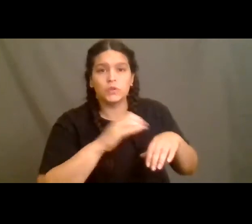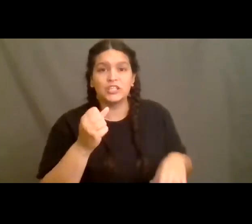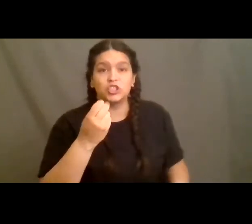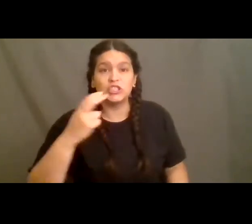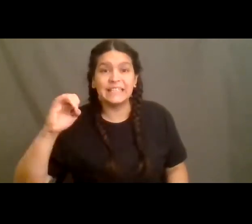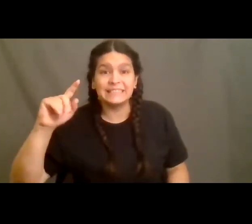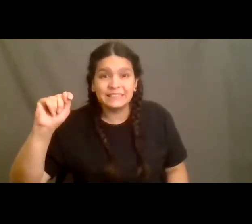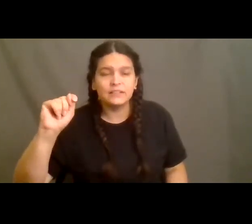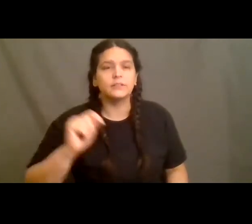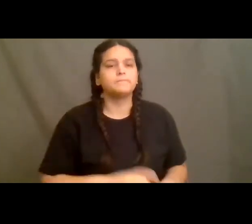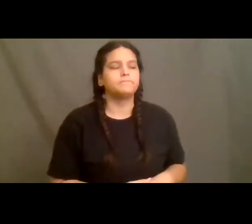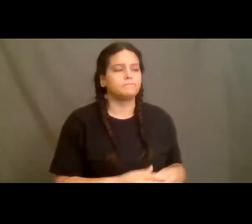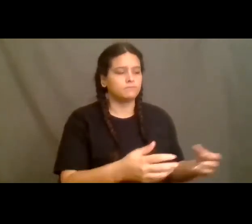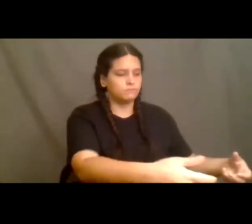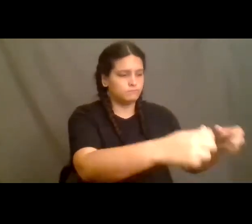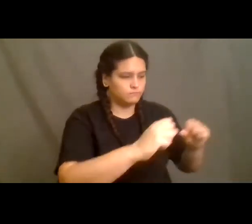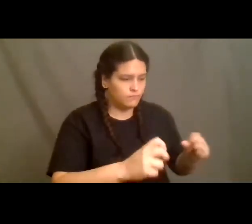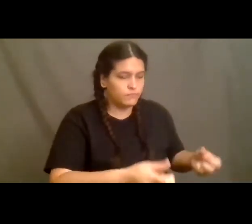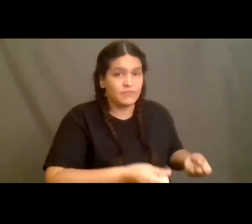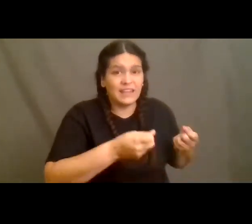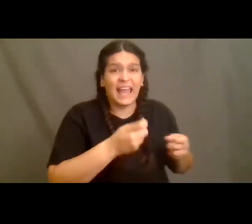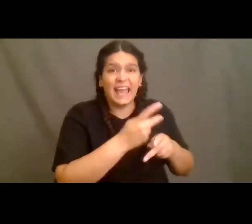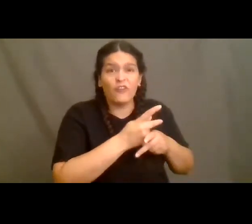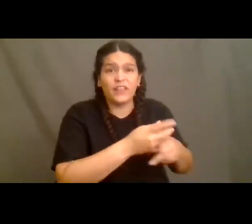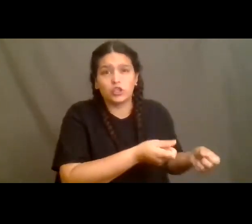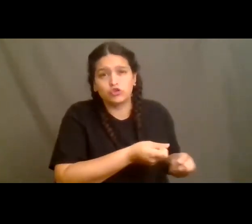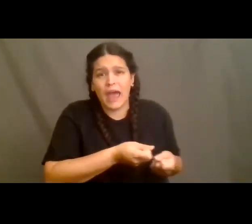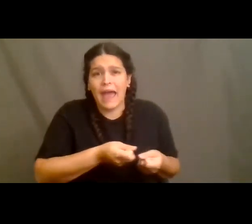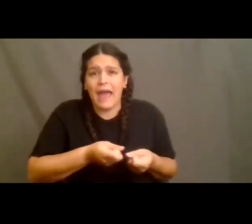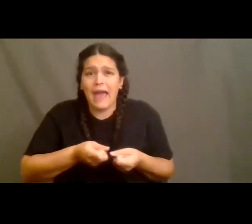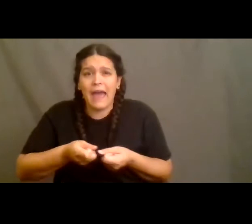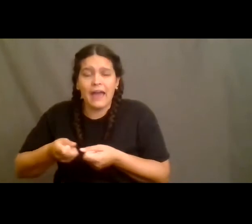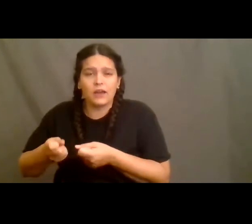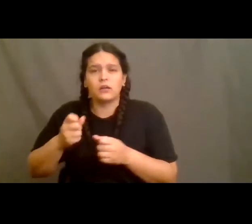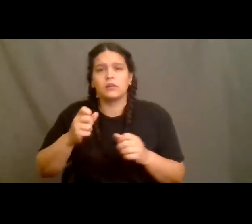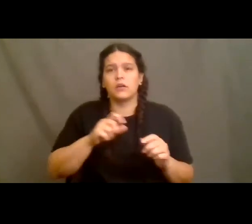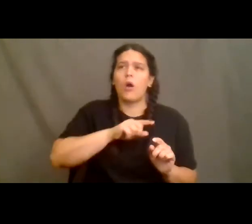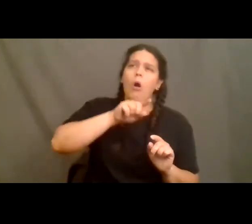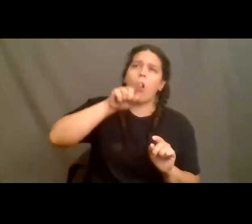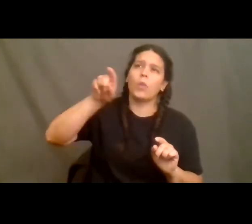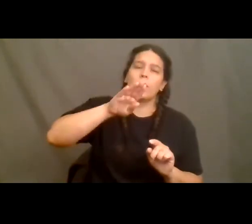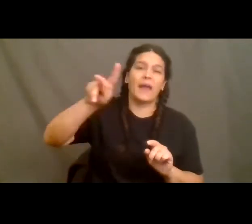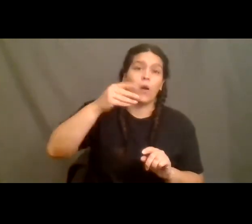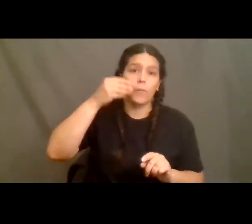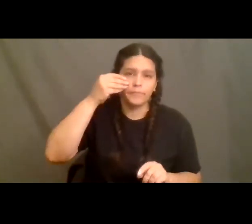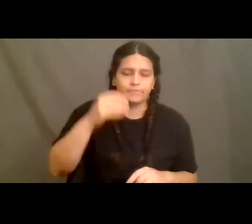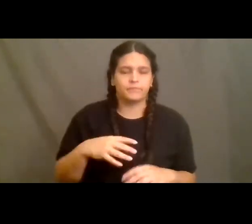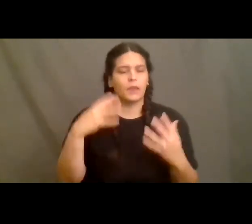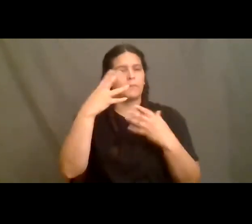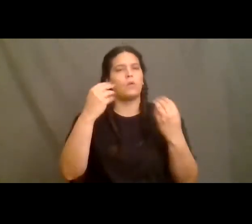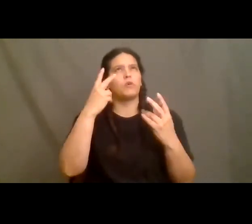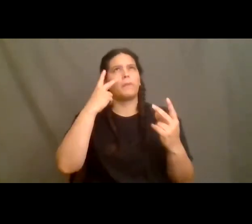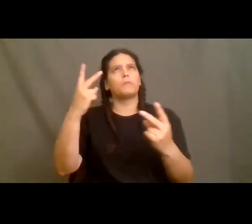And so those were, you know, those are, beautiful memories that, you know, that I enjoy sharing about my